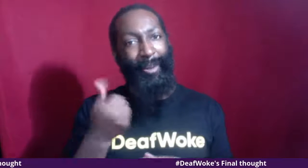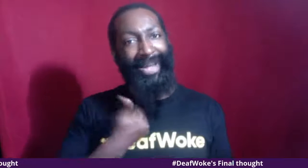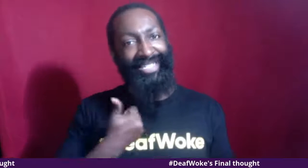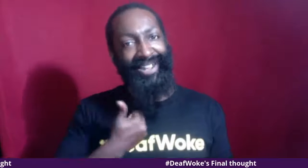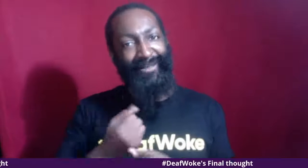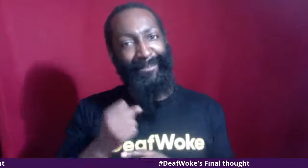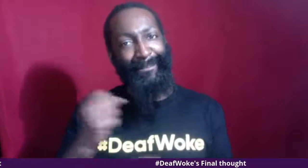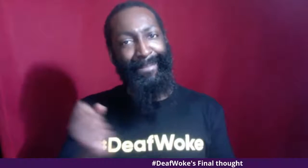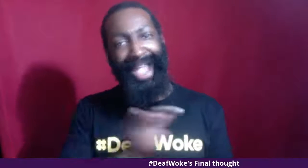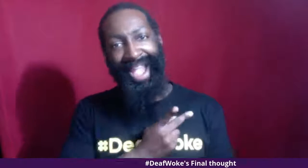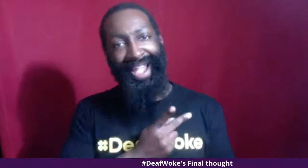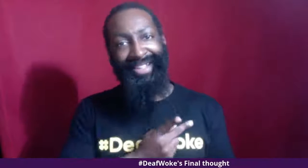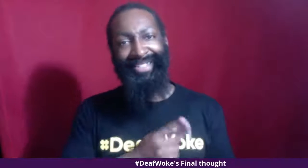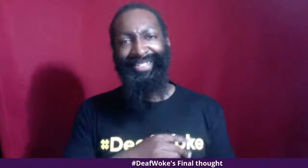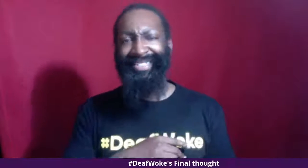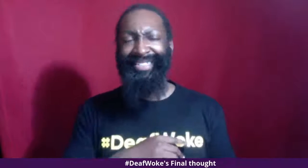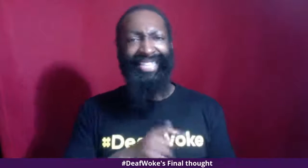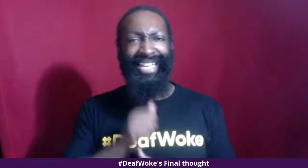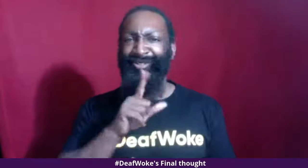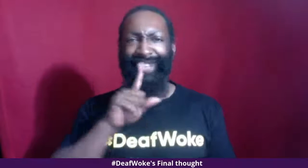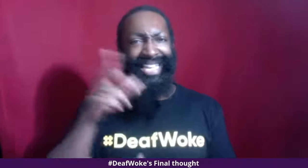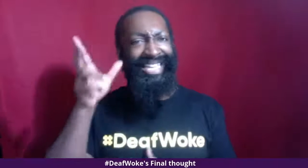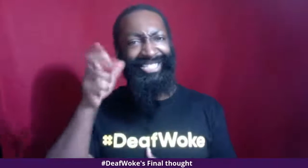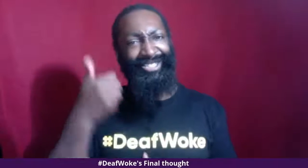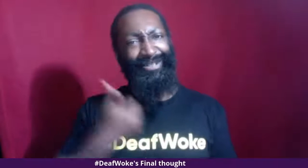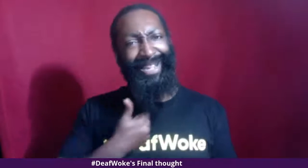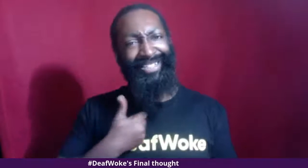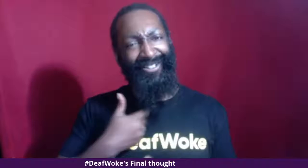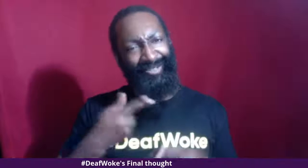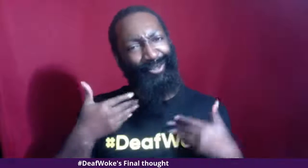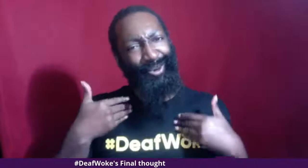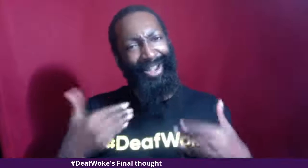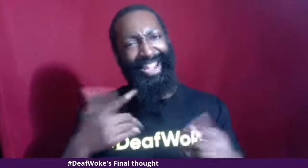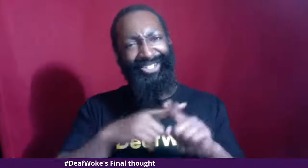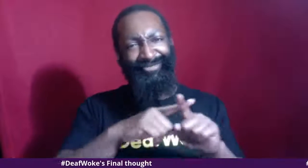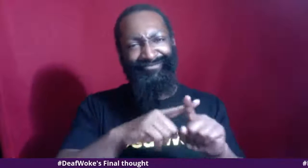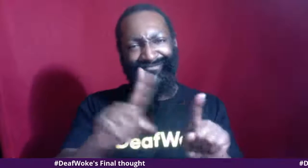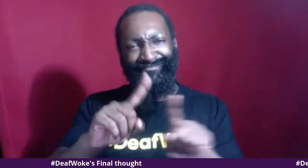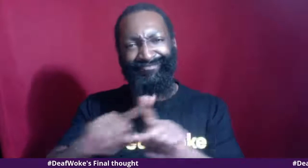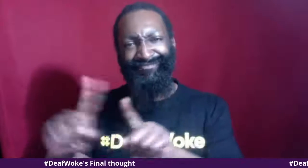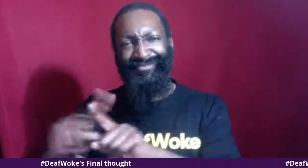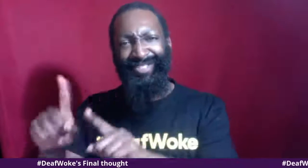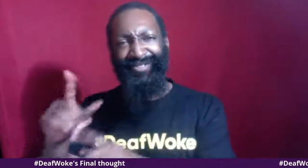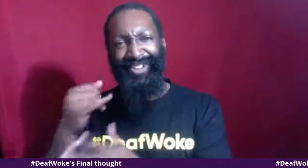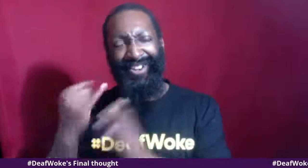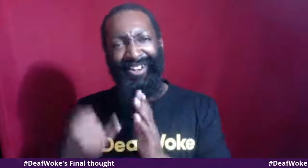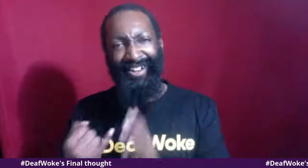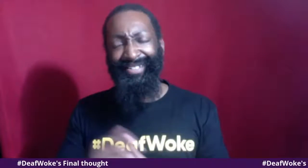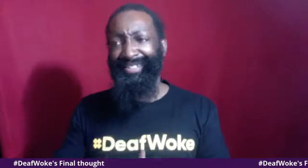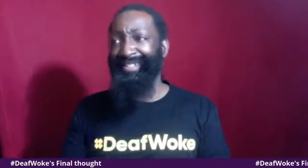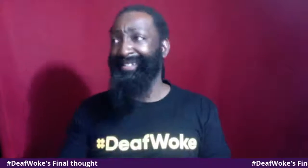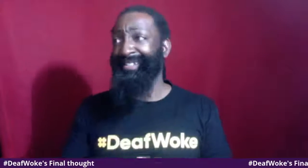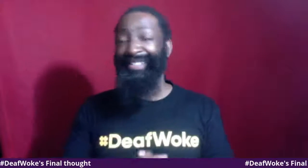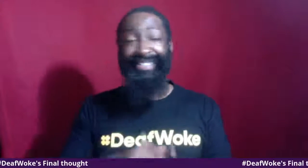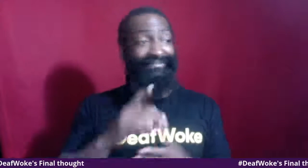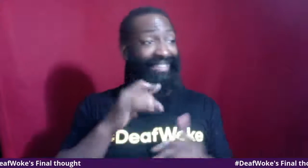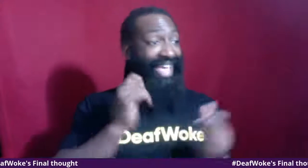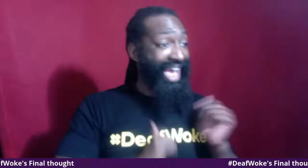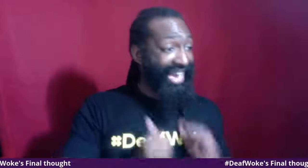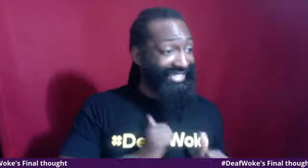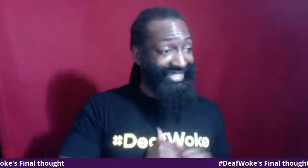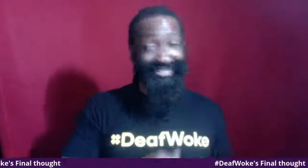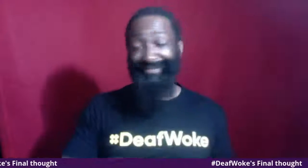them. But I felt like I was holding myself back. I wasn't listening to myself to allow myself to